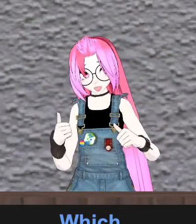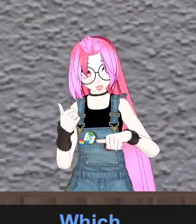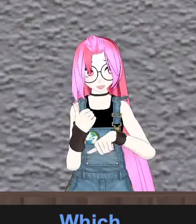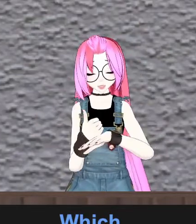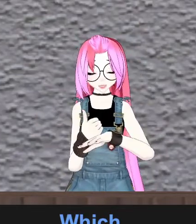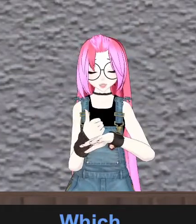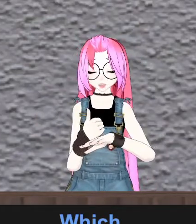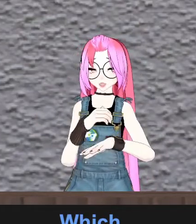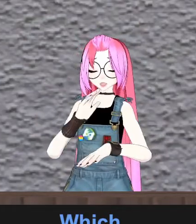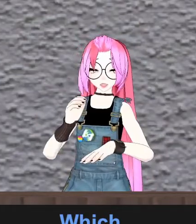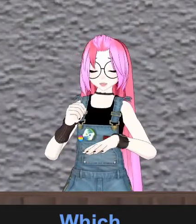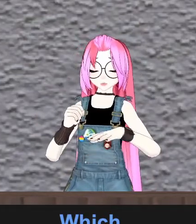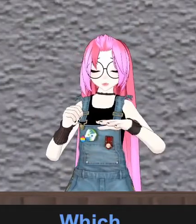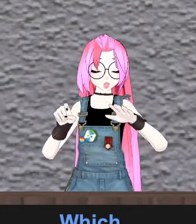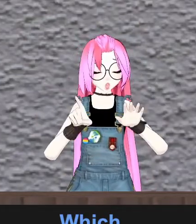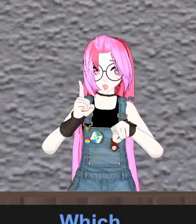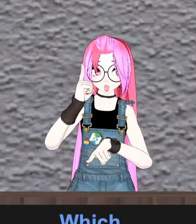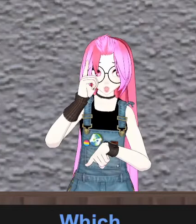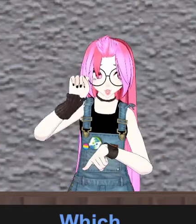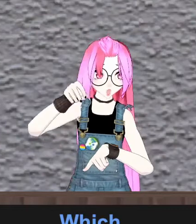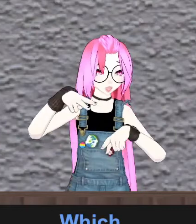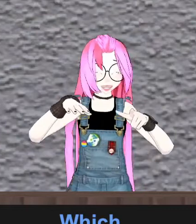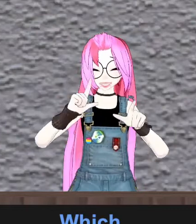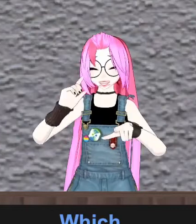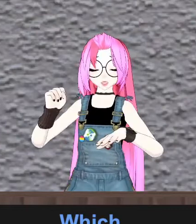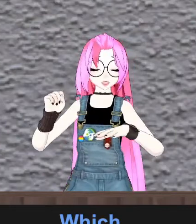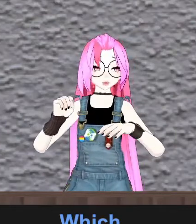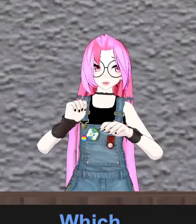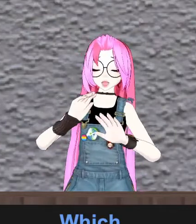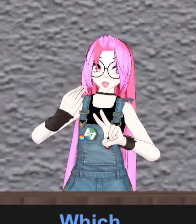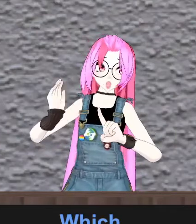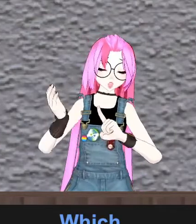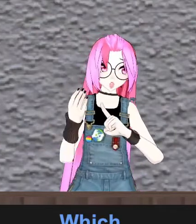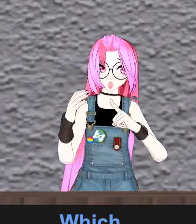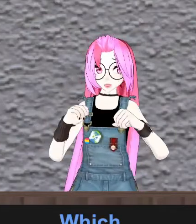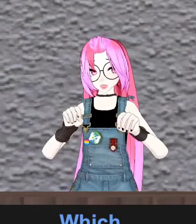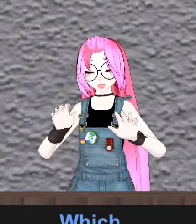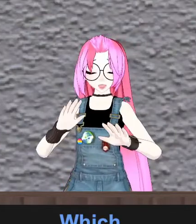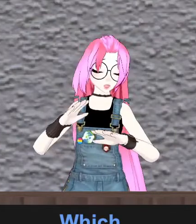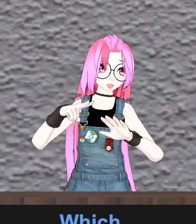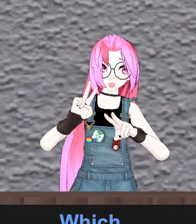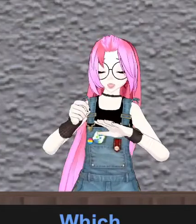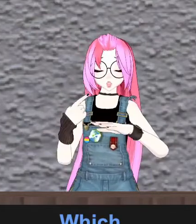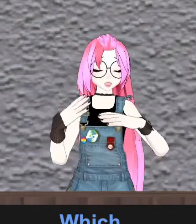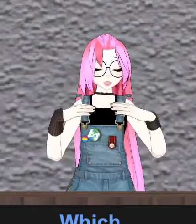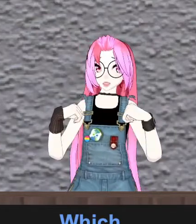now stands today, and also has dorms and cultural development programs, and it's just